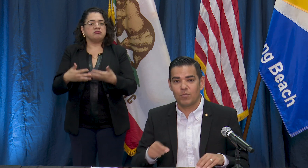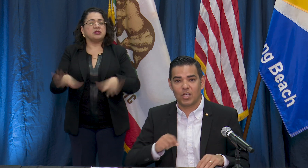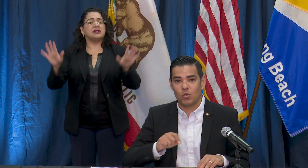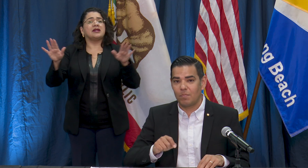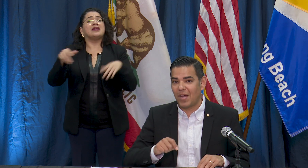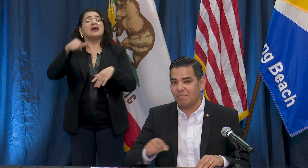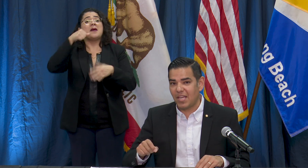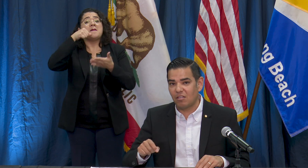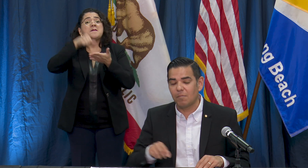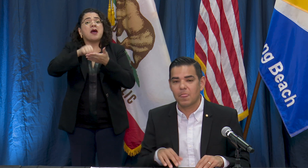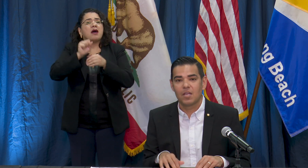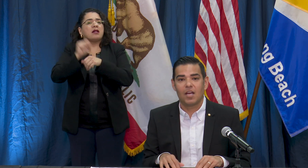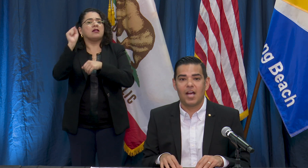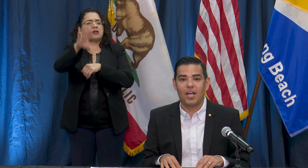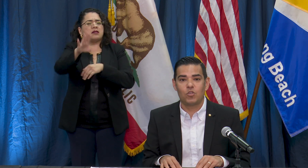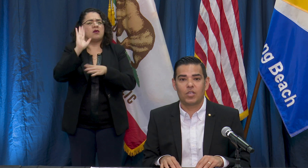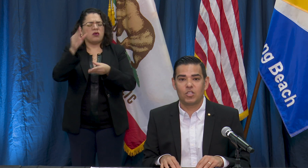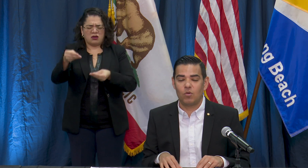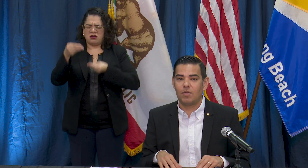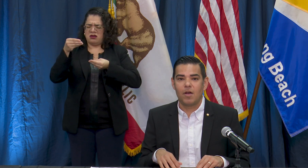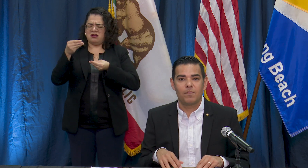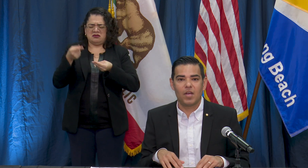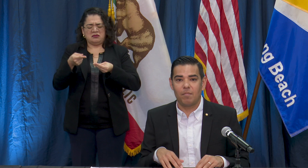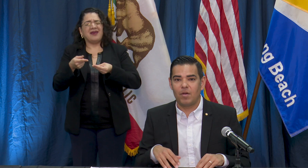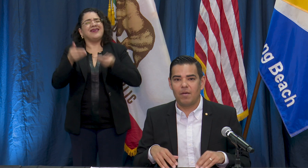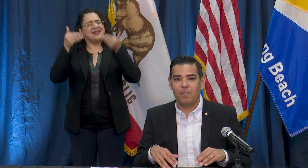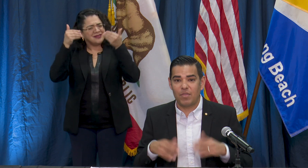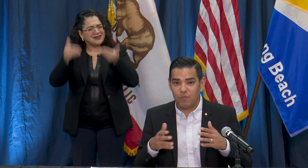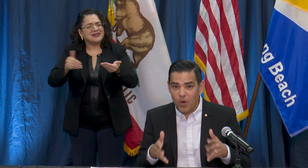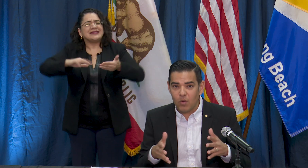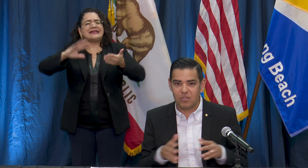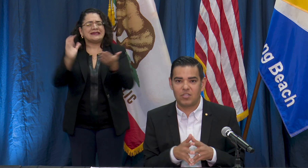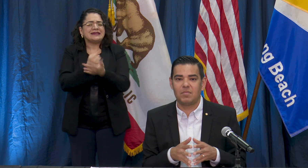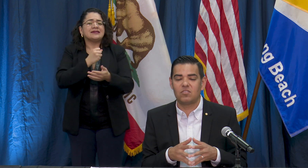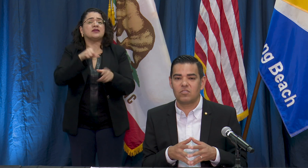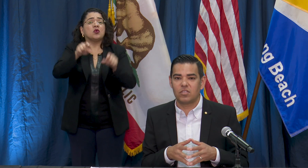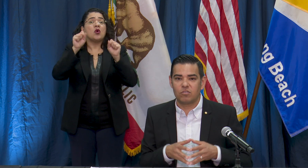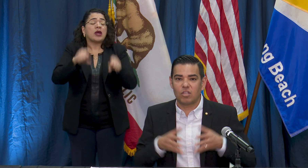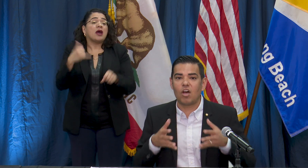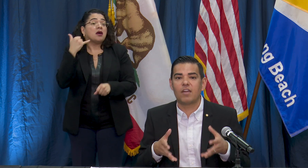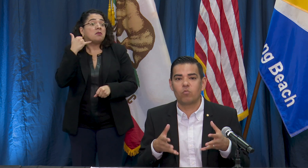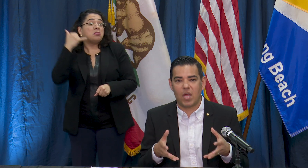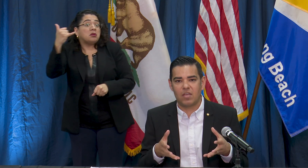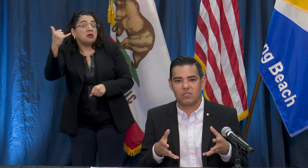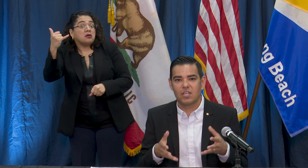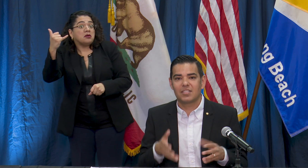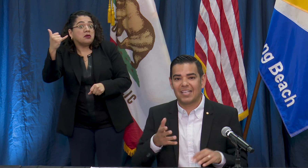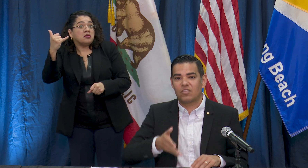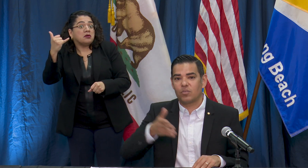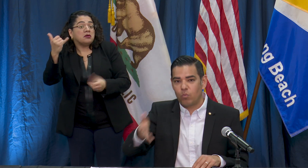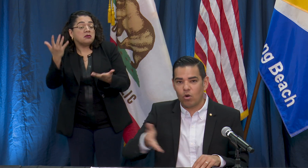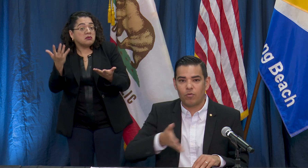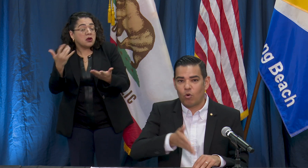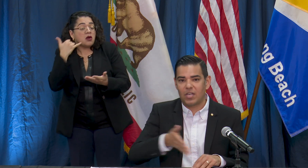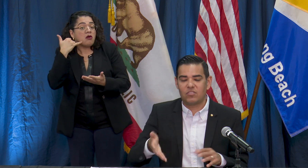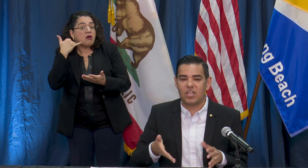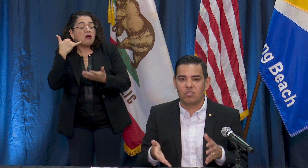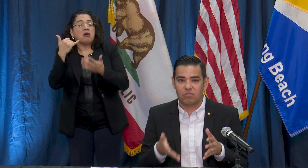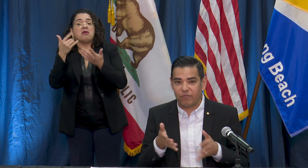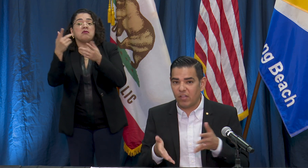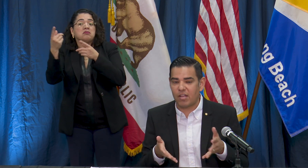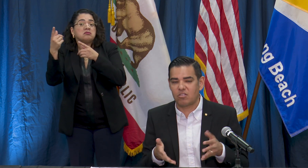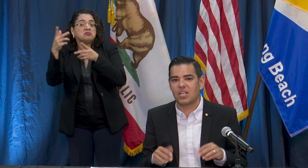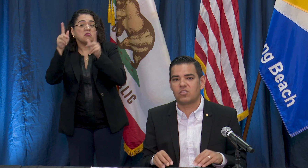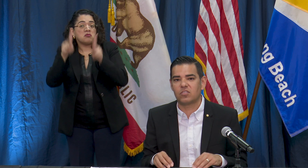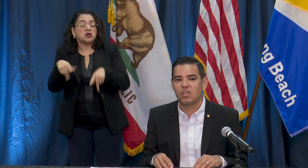census form. You can do it by mail. You can do it by the phone in some instances. There's a lot of ways to get support from